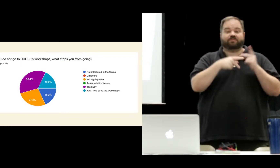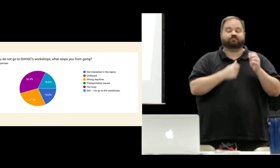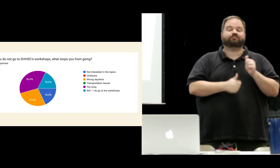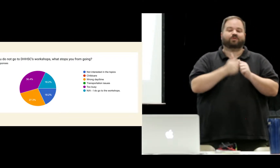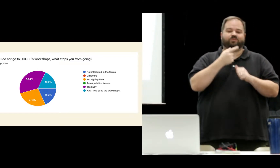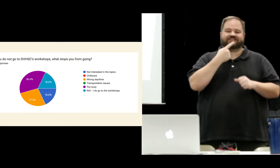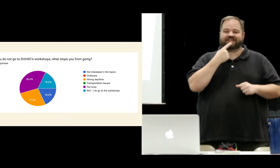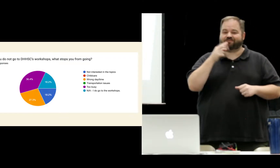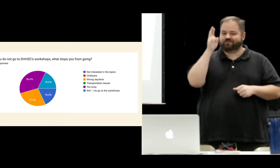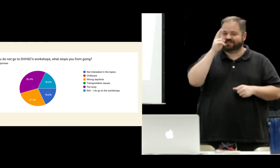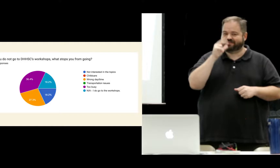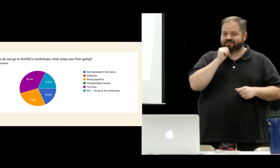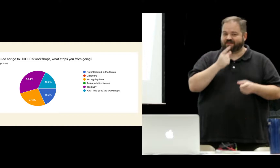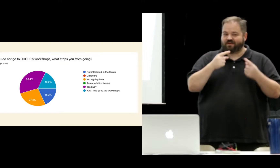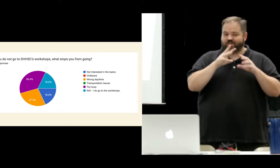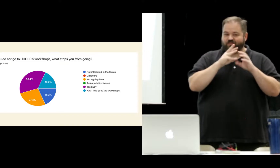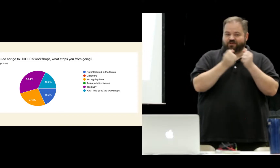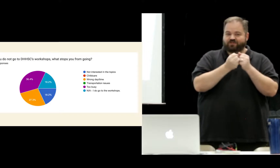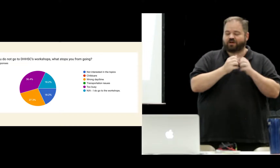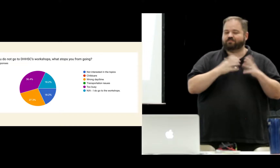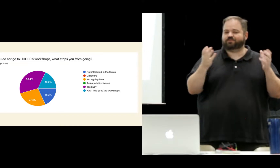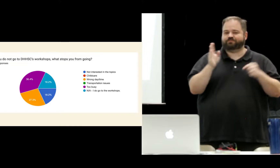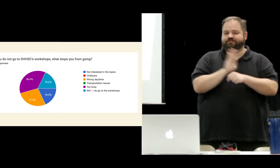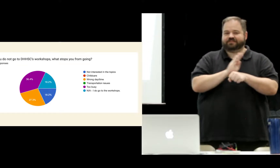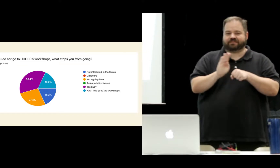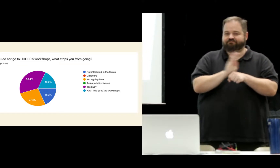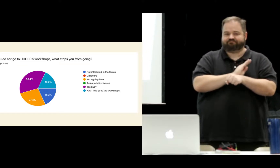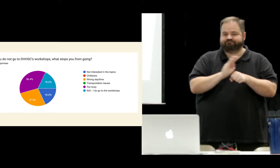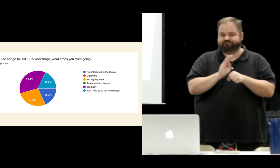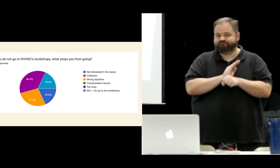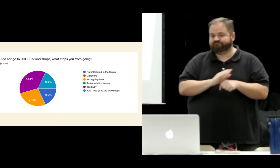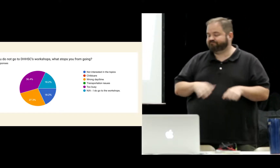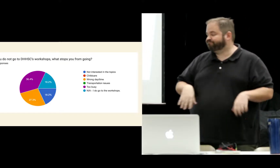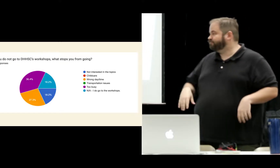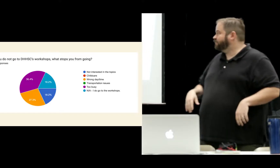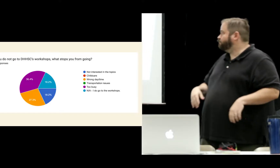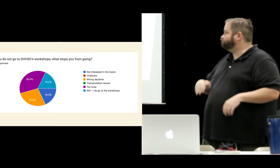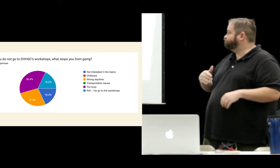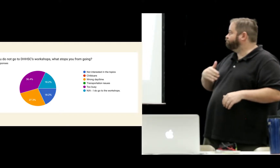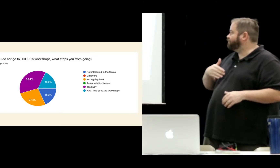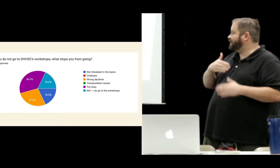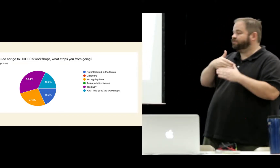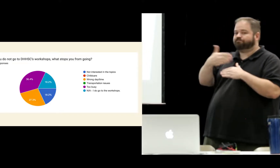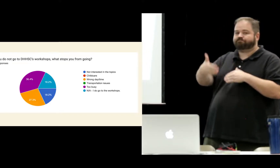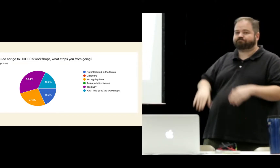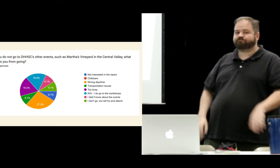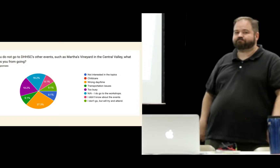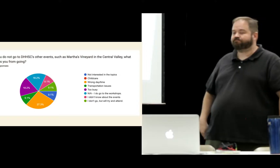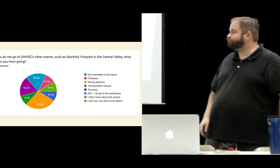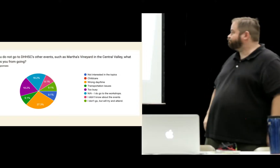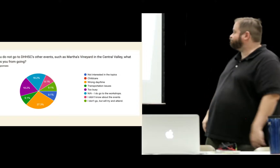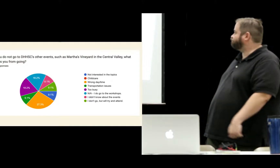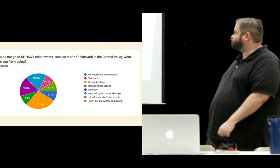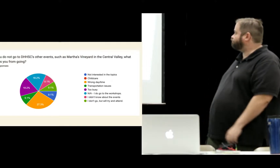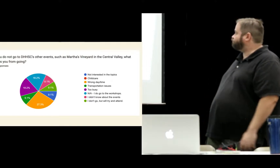workshops. But most of them said that it was because they were busy. All right, next